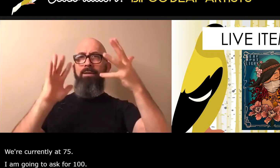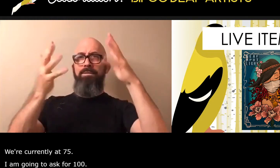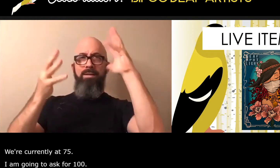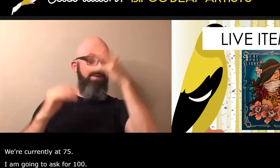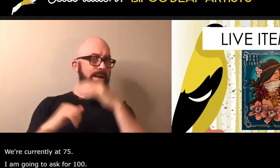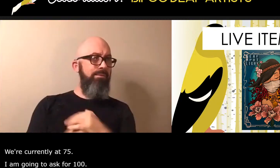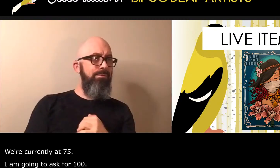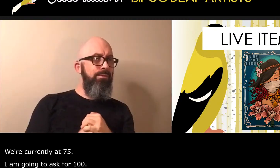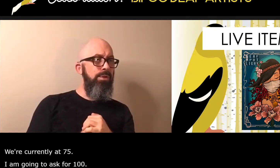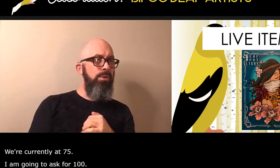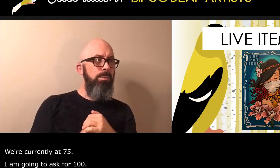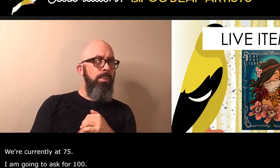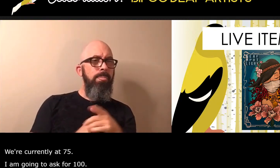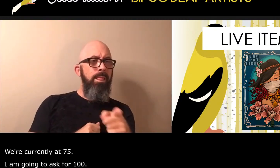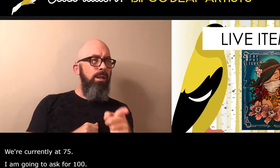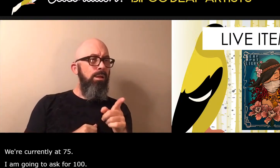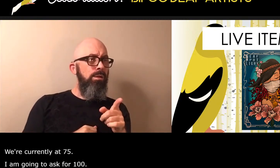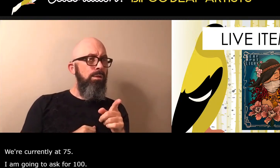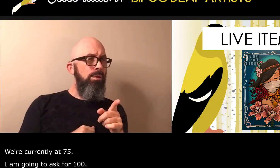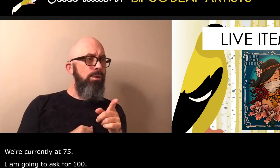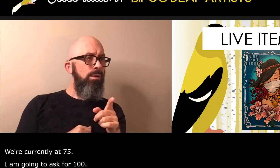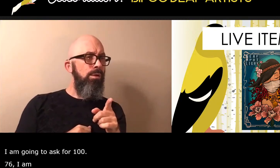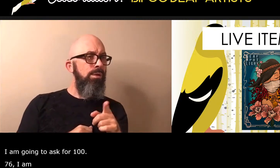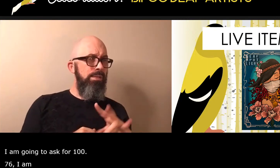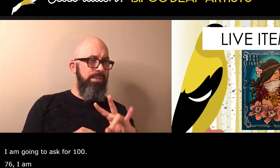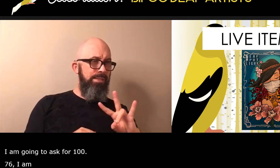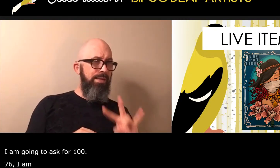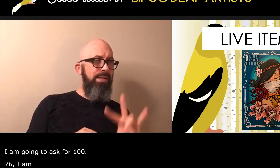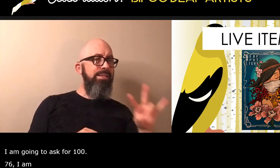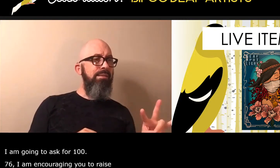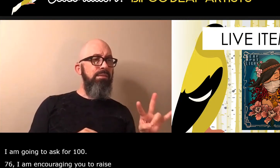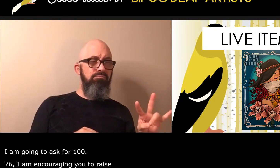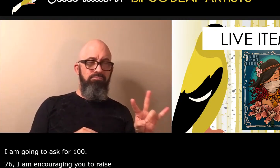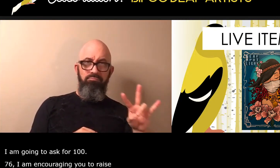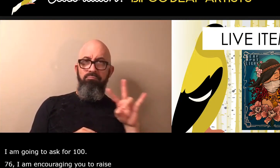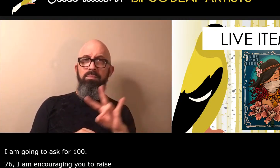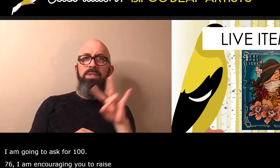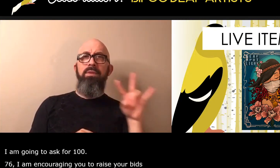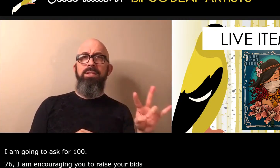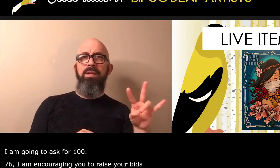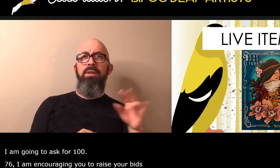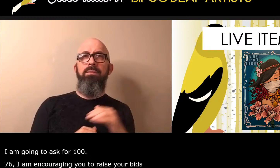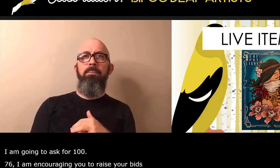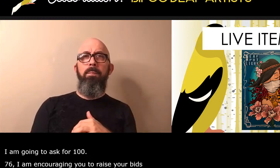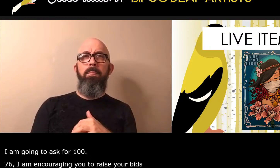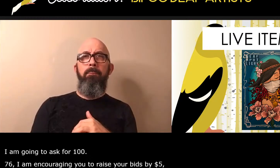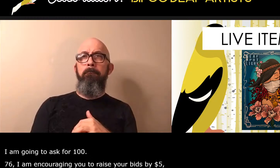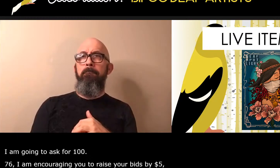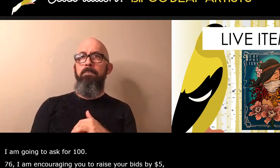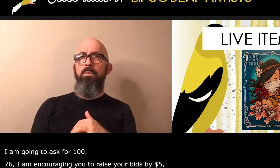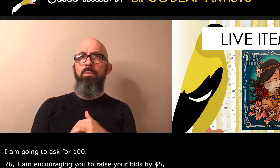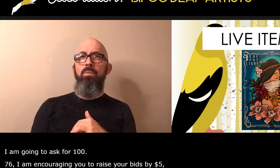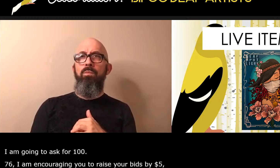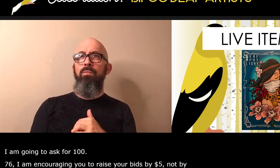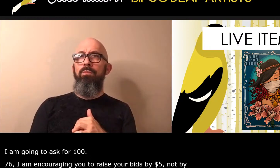$76. I'm encouraging you to raise your bids by $5, not by $1, please.